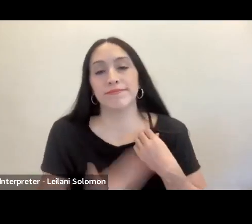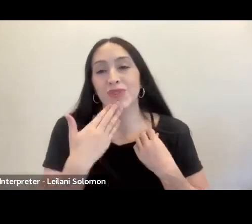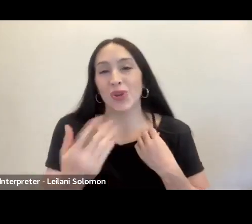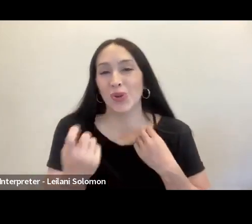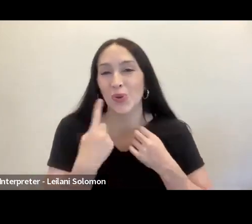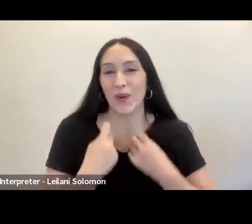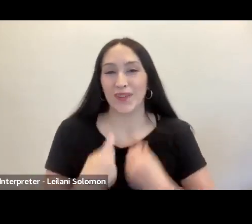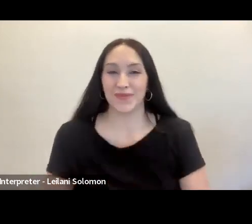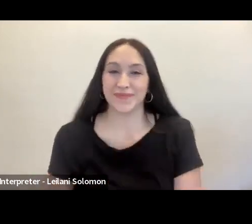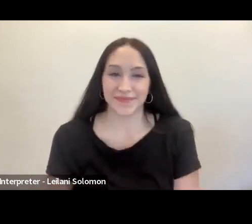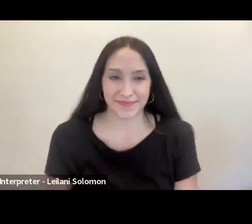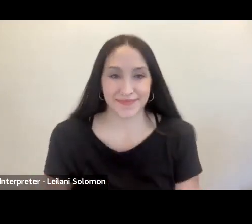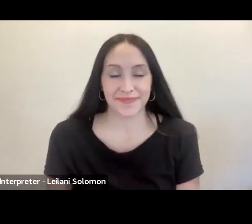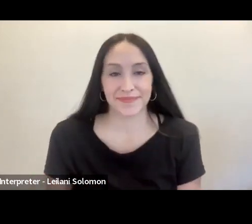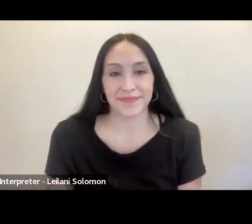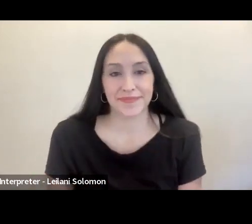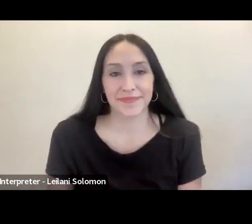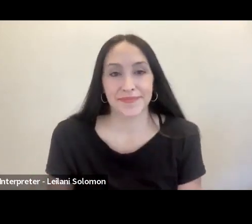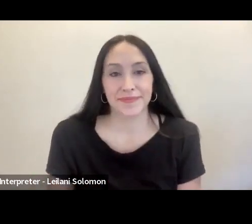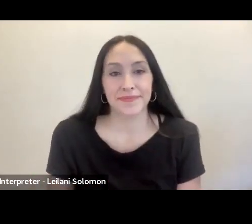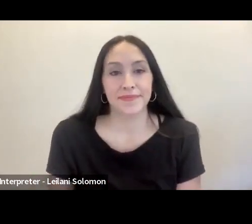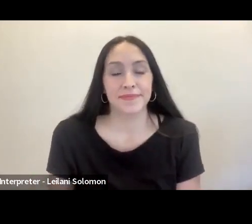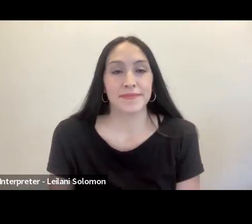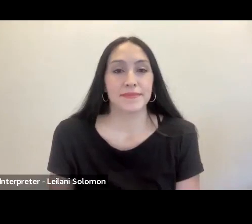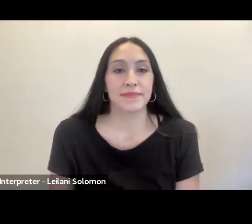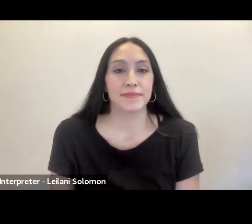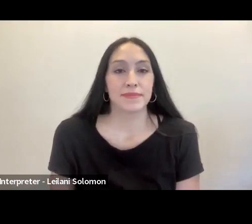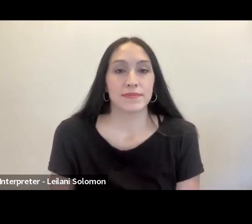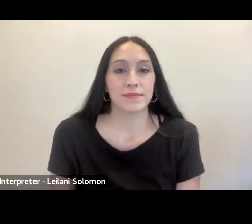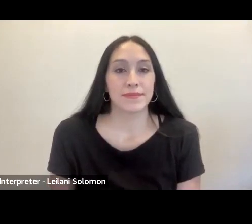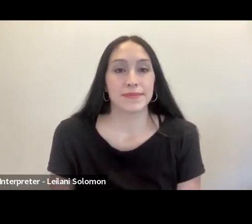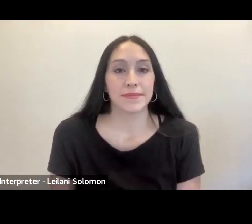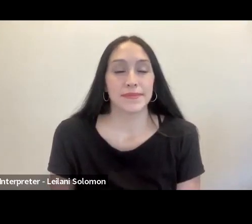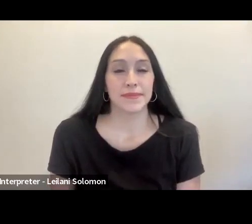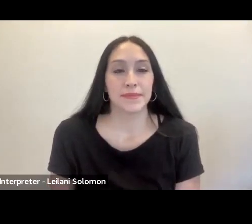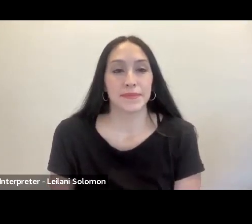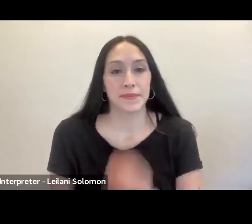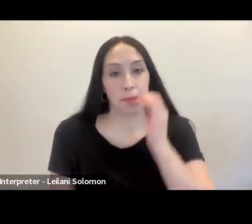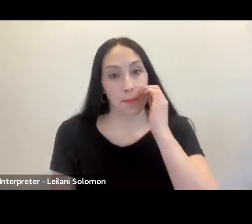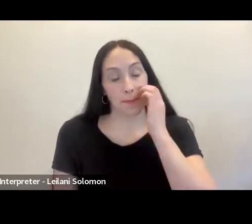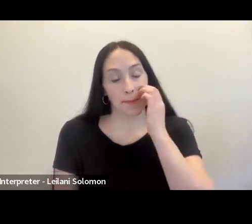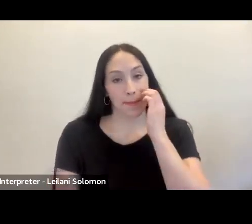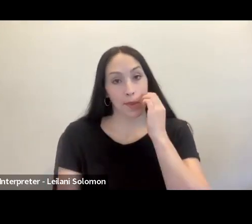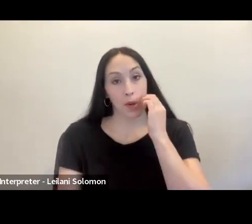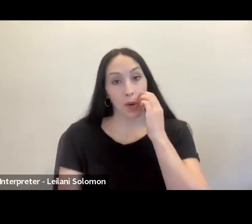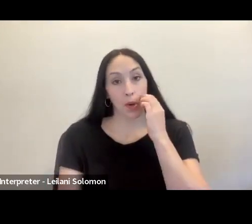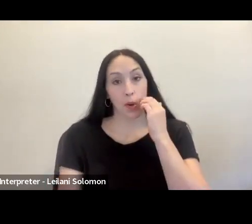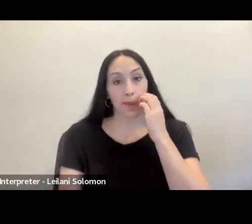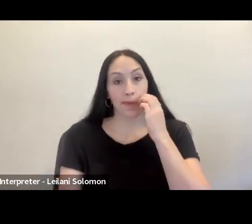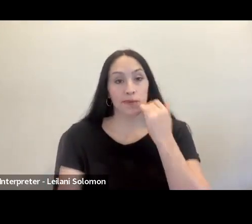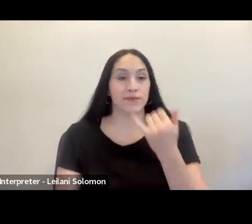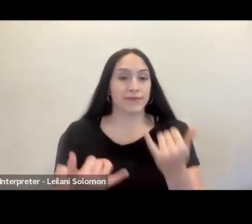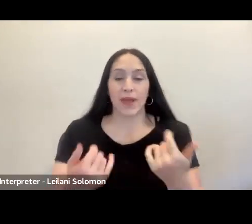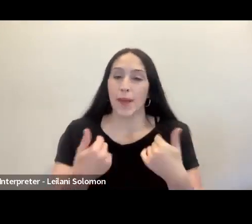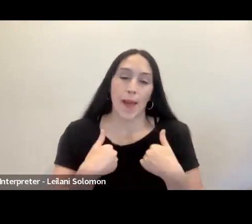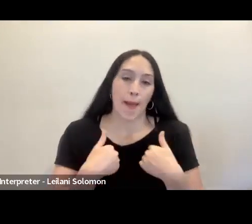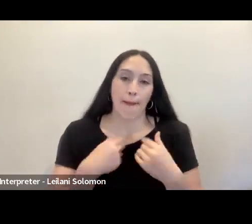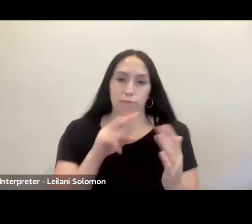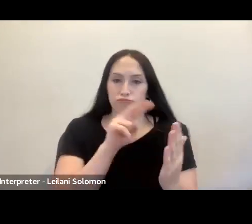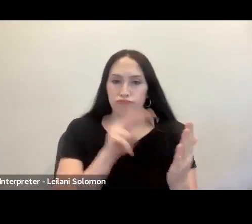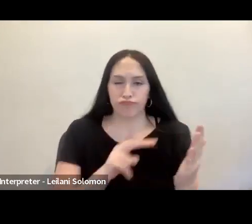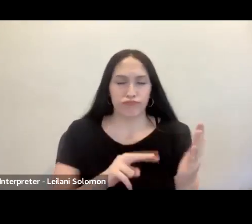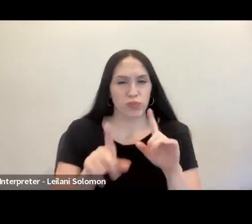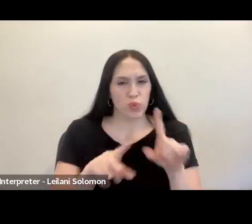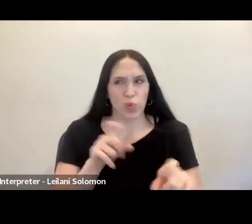right. Let's see. I think I answered that one. I'm just going through these questions and great